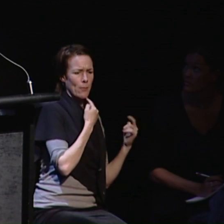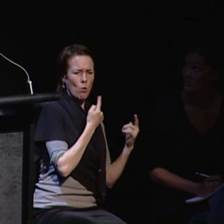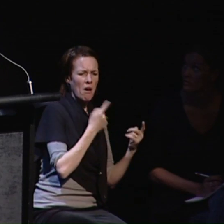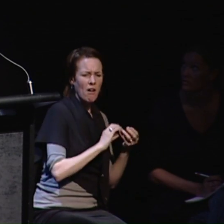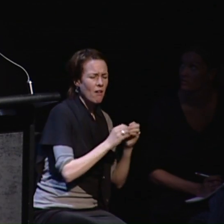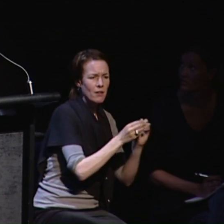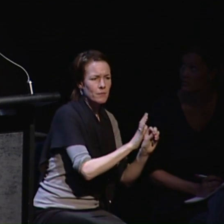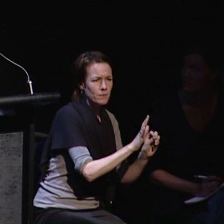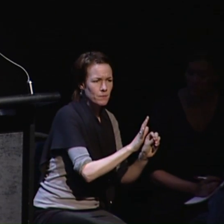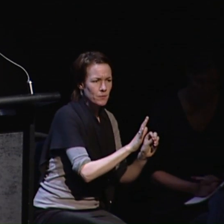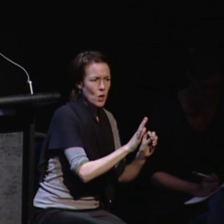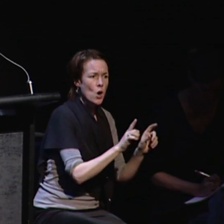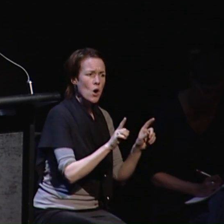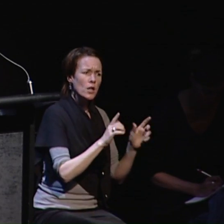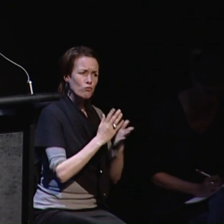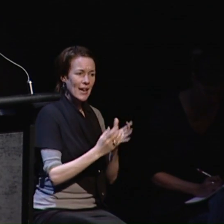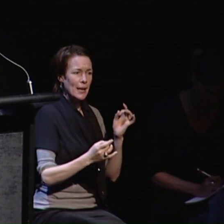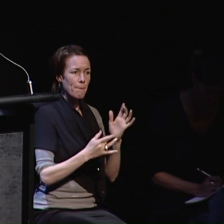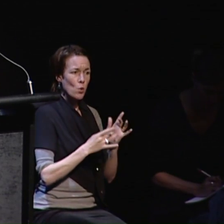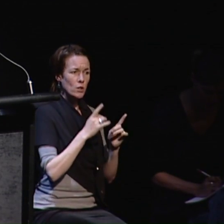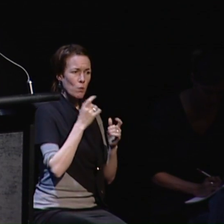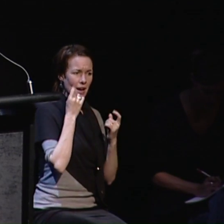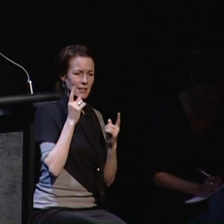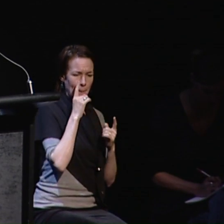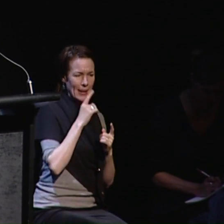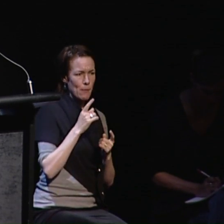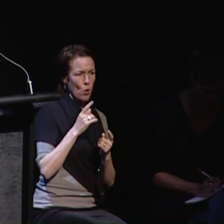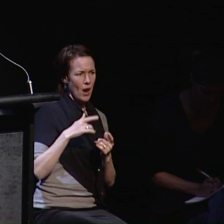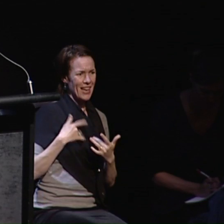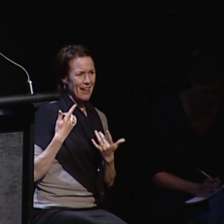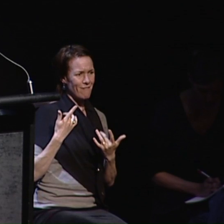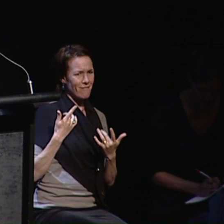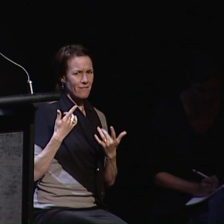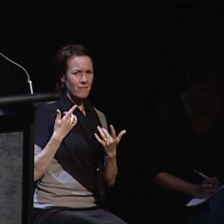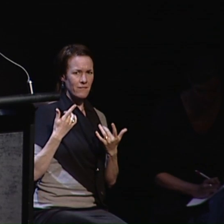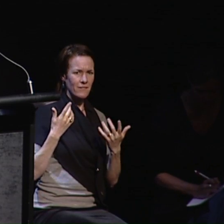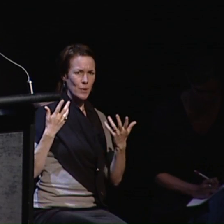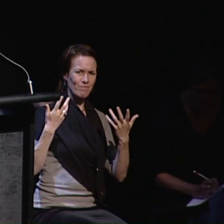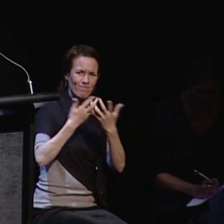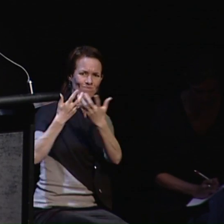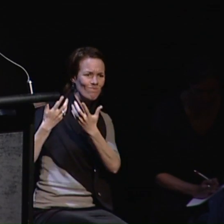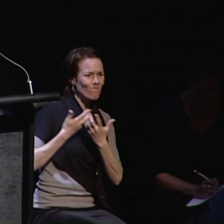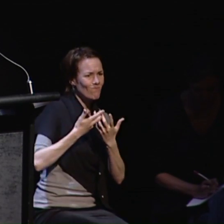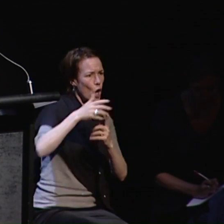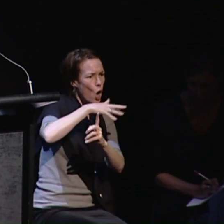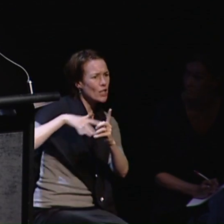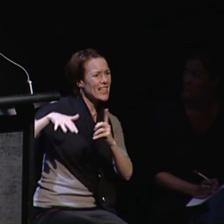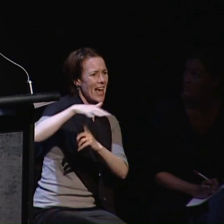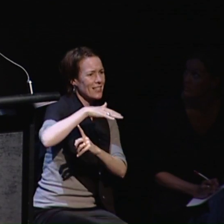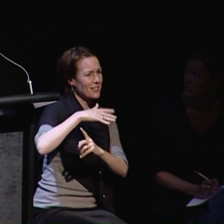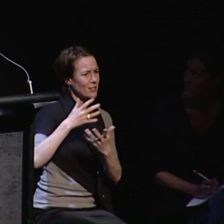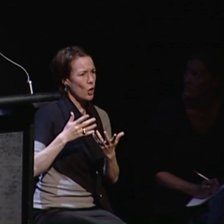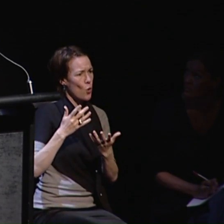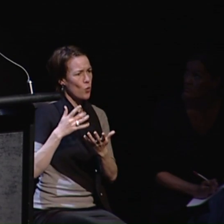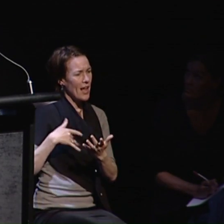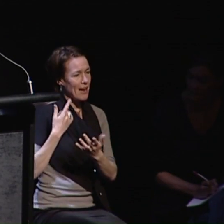live in context. People don't live in a vacuum. They don't live alone. They live with their families or in